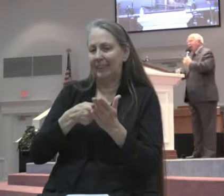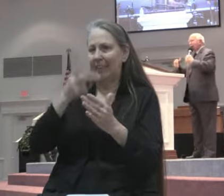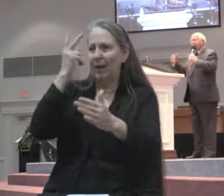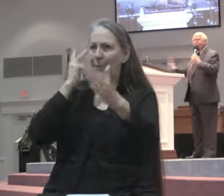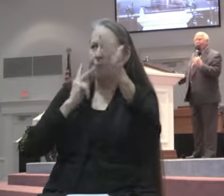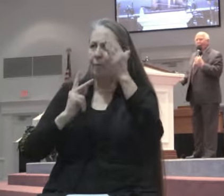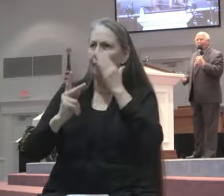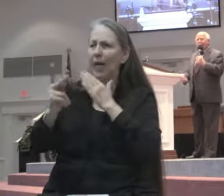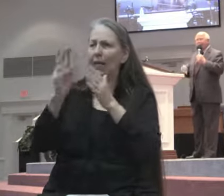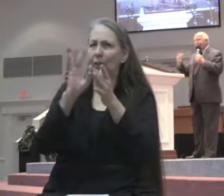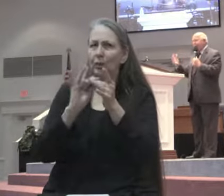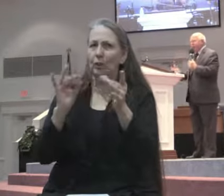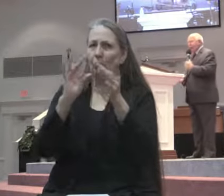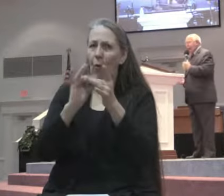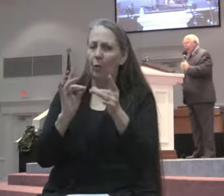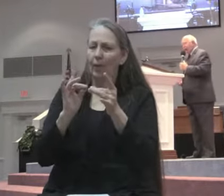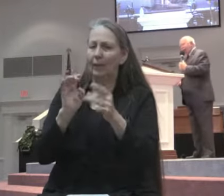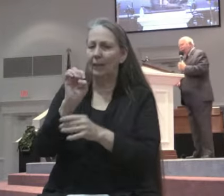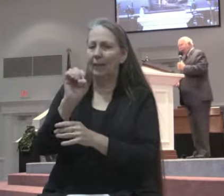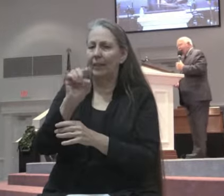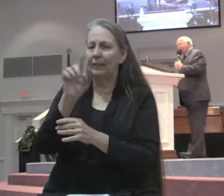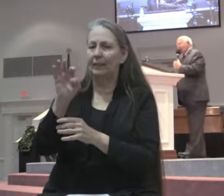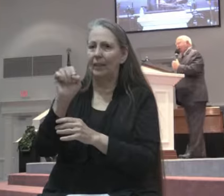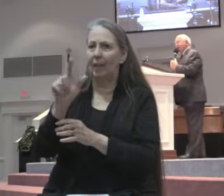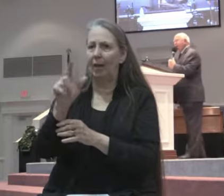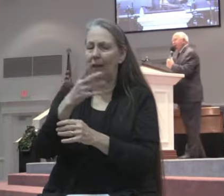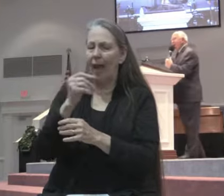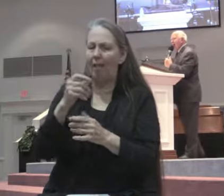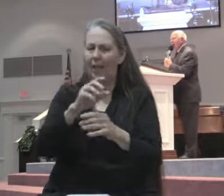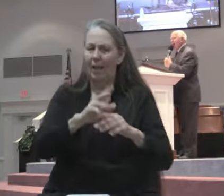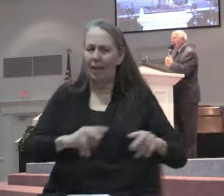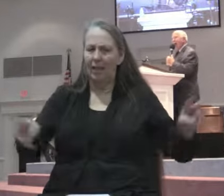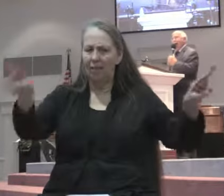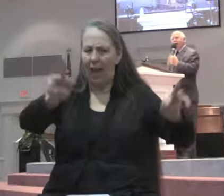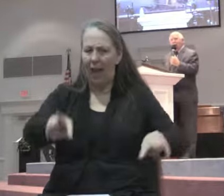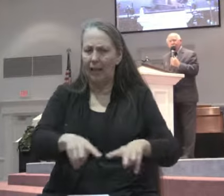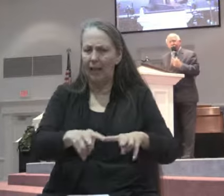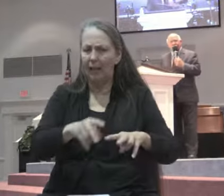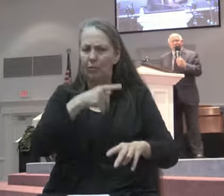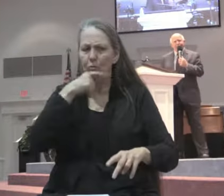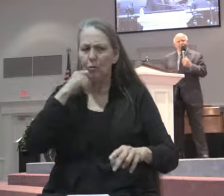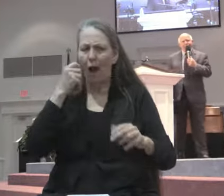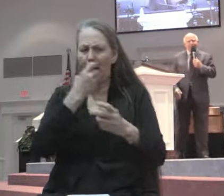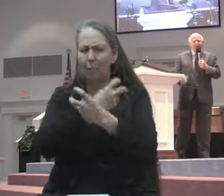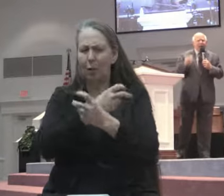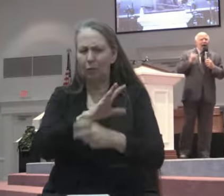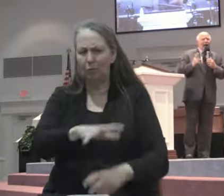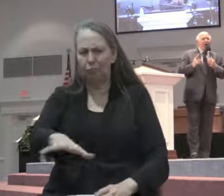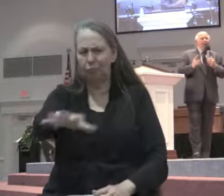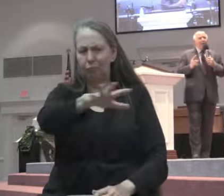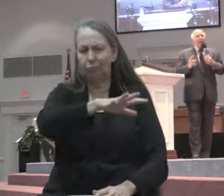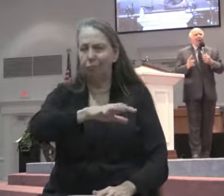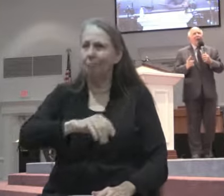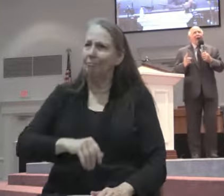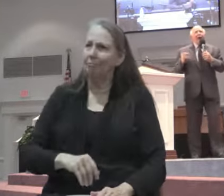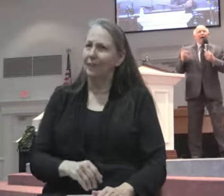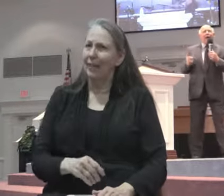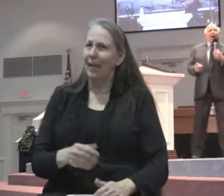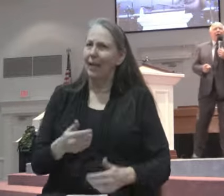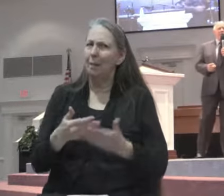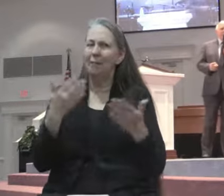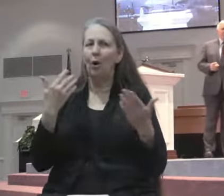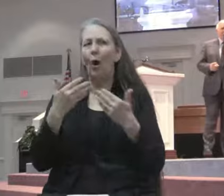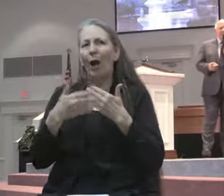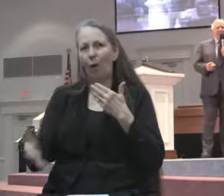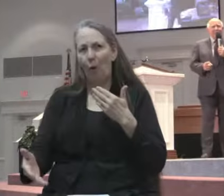prophetic story of Ezekiel and this valley of dry bones. Now, before I